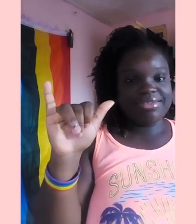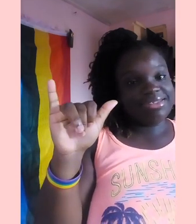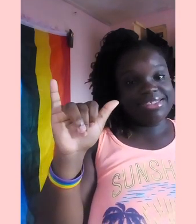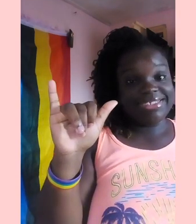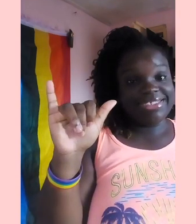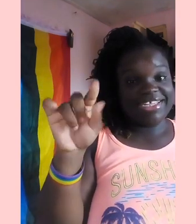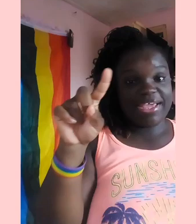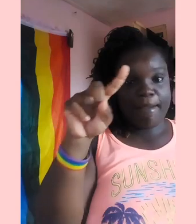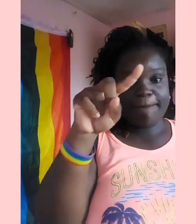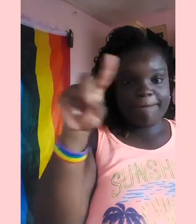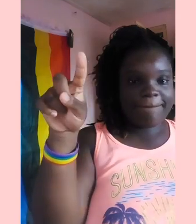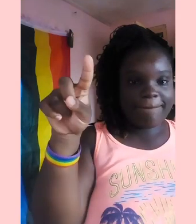Z.